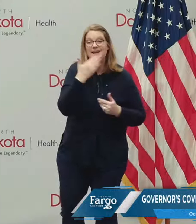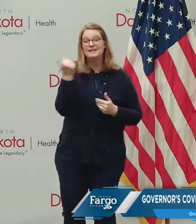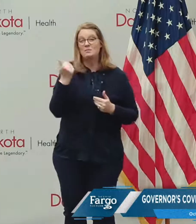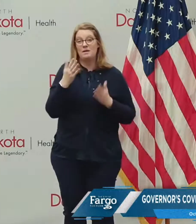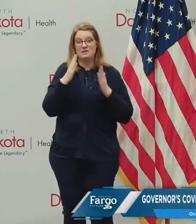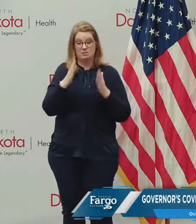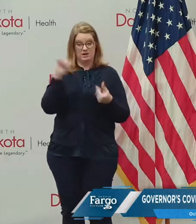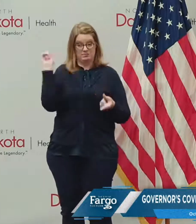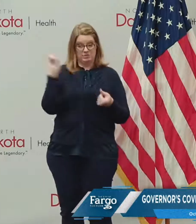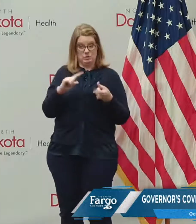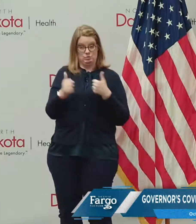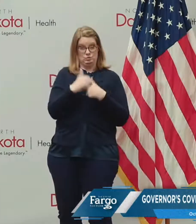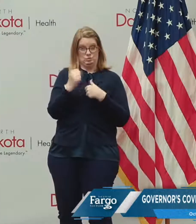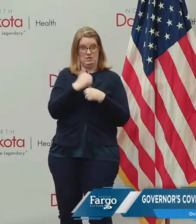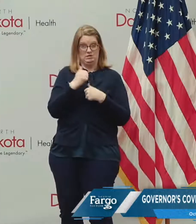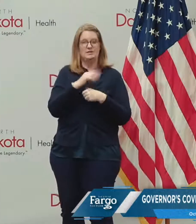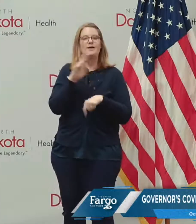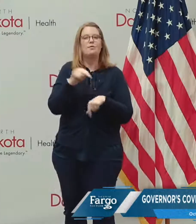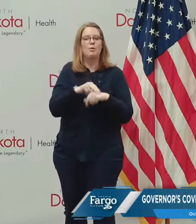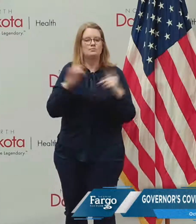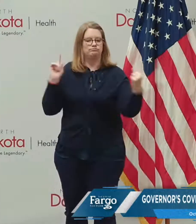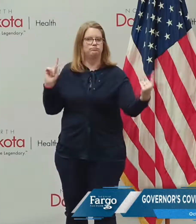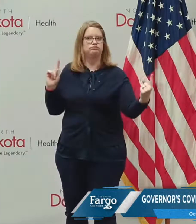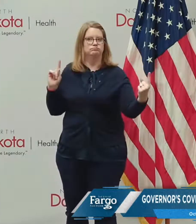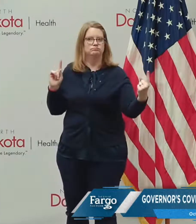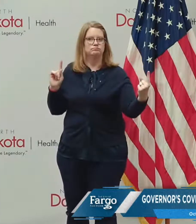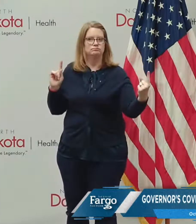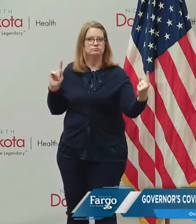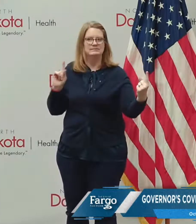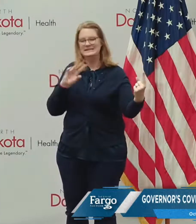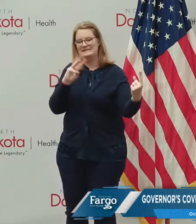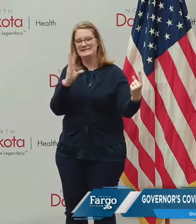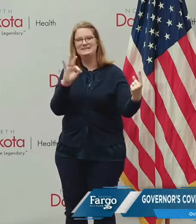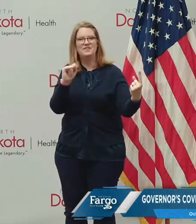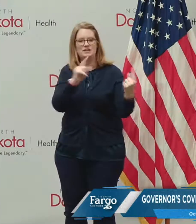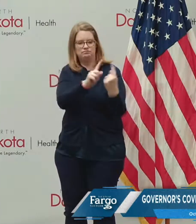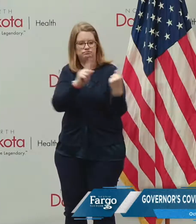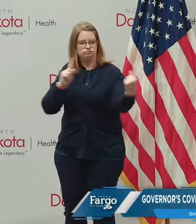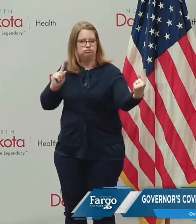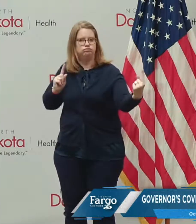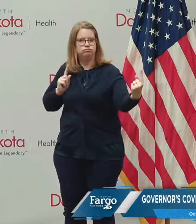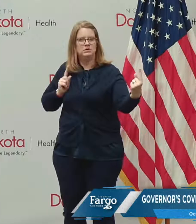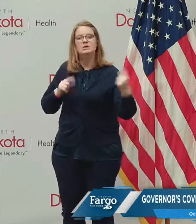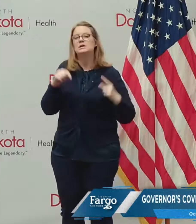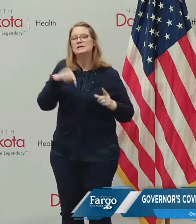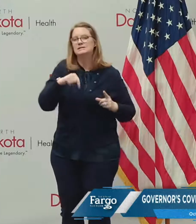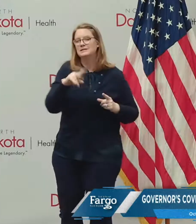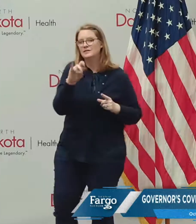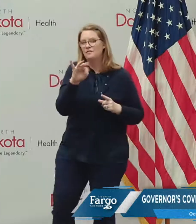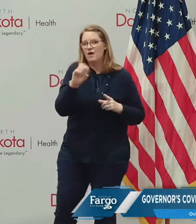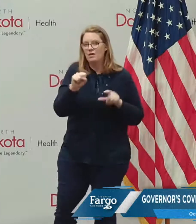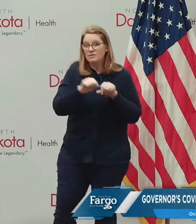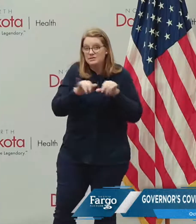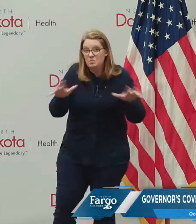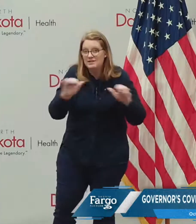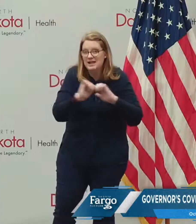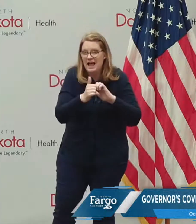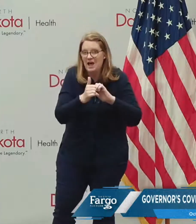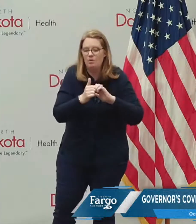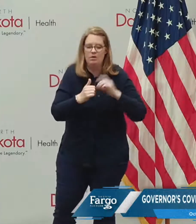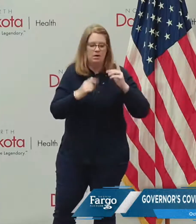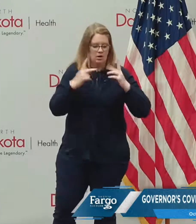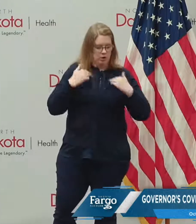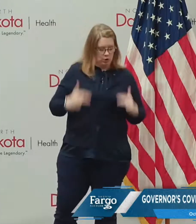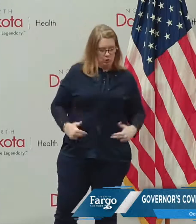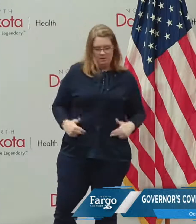mitigation, of course, is social distancing. This is a disease virus that spreads from human to human. So if you're